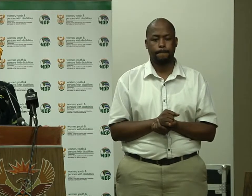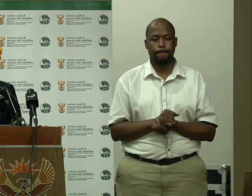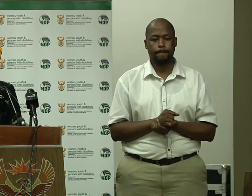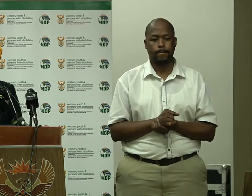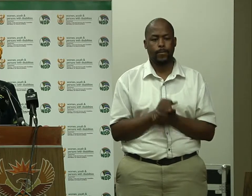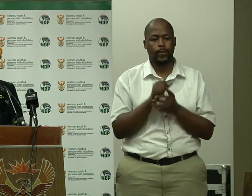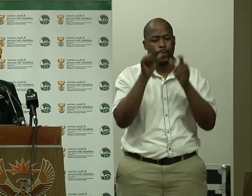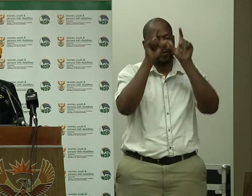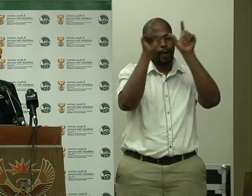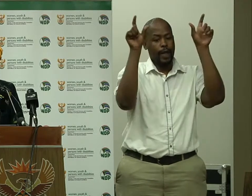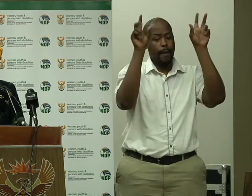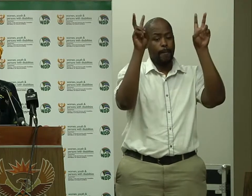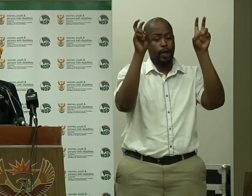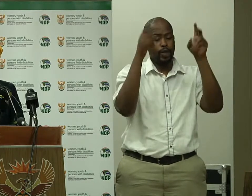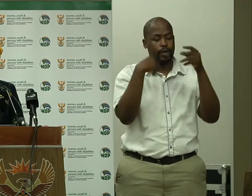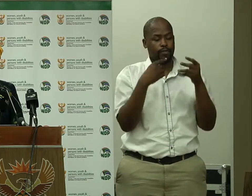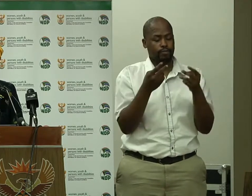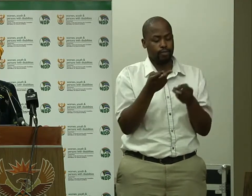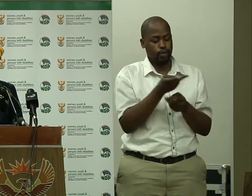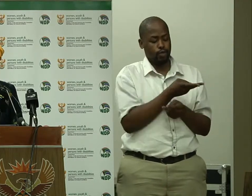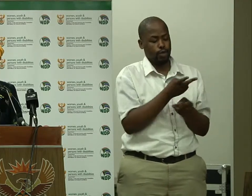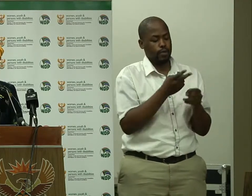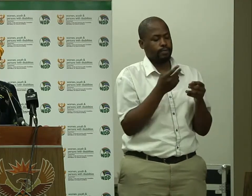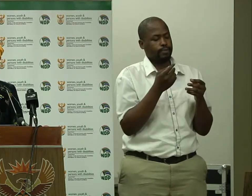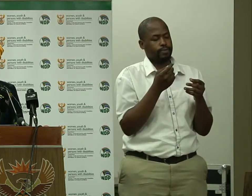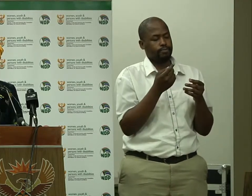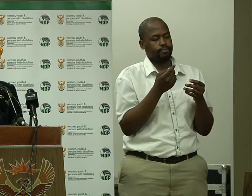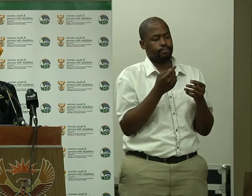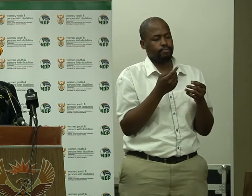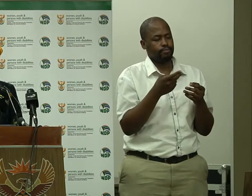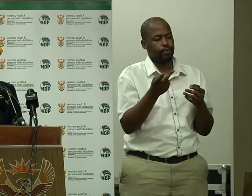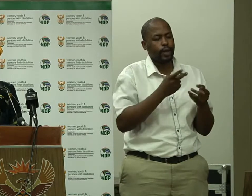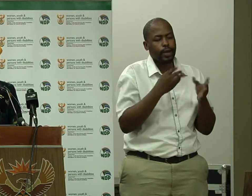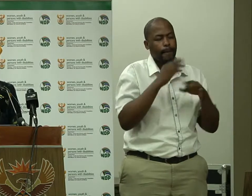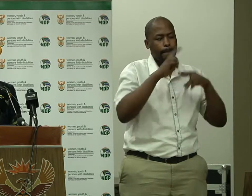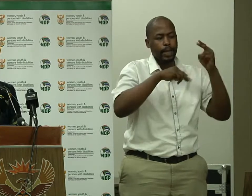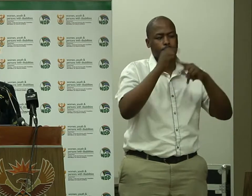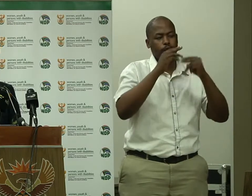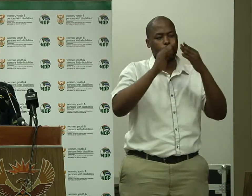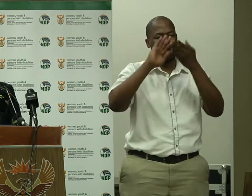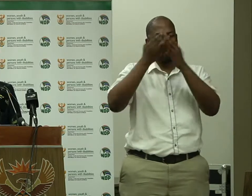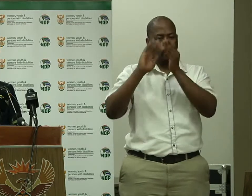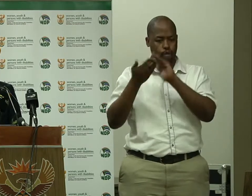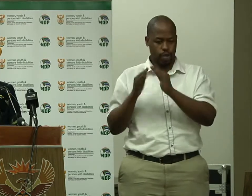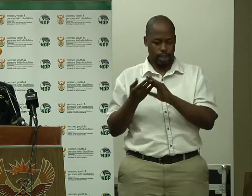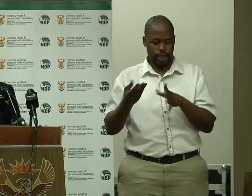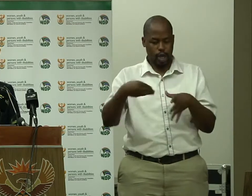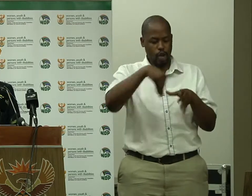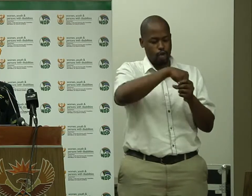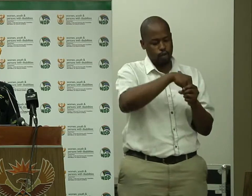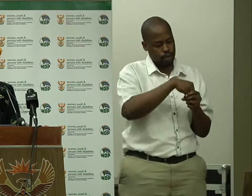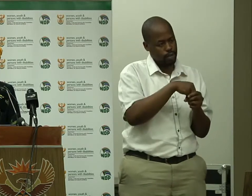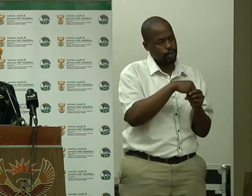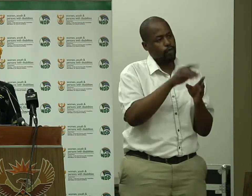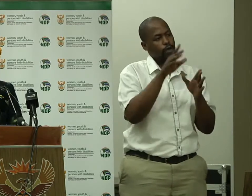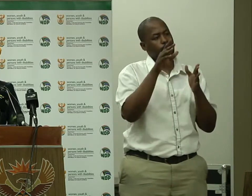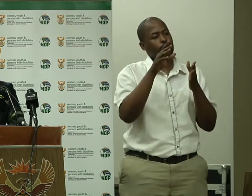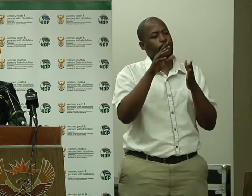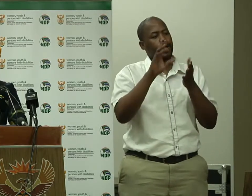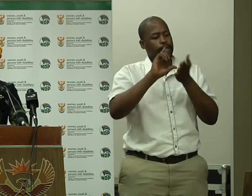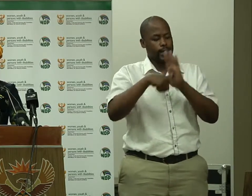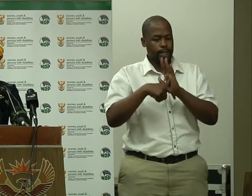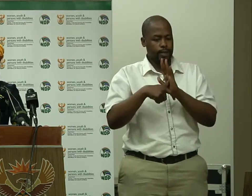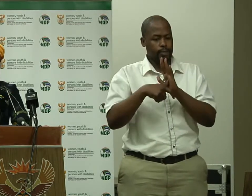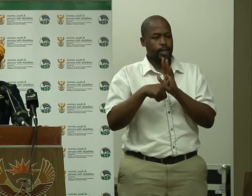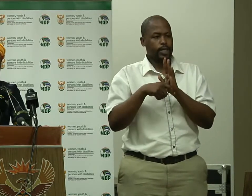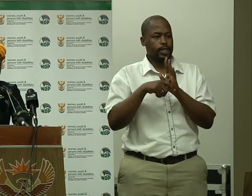just quickly, together building communities inclusive of disability rights.